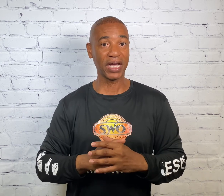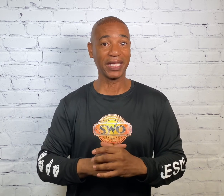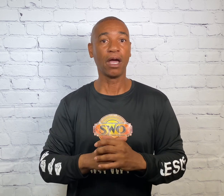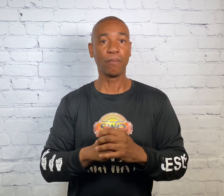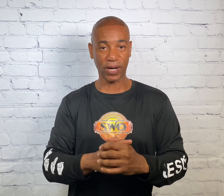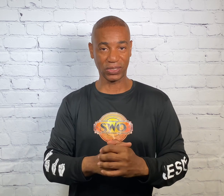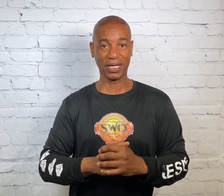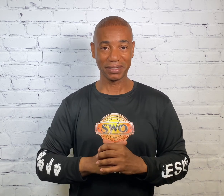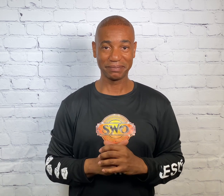signing precedent.